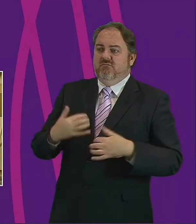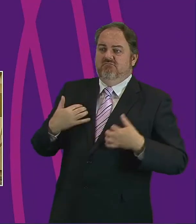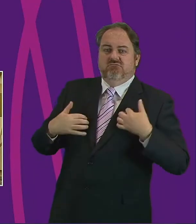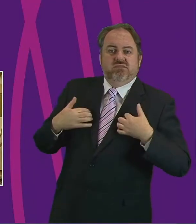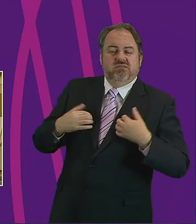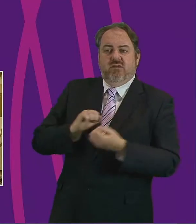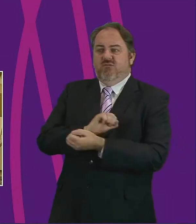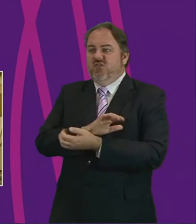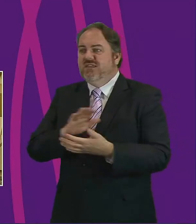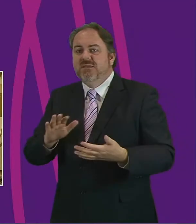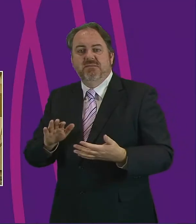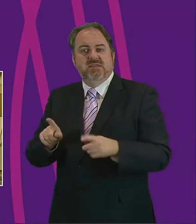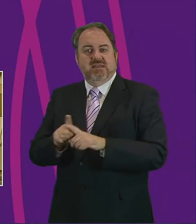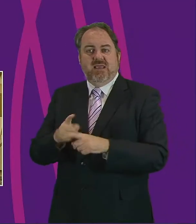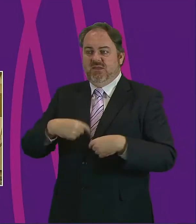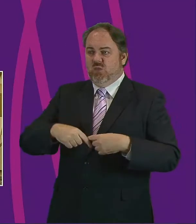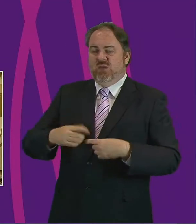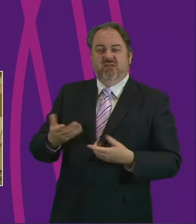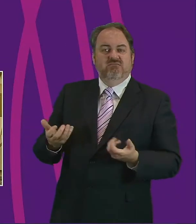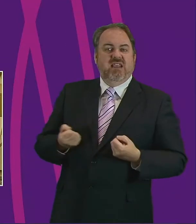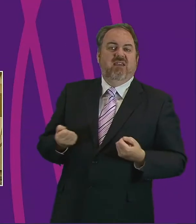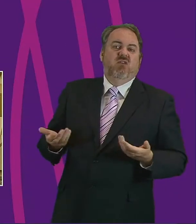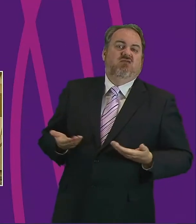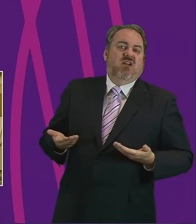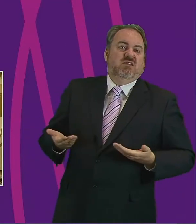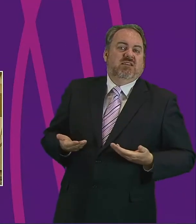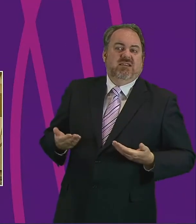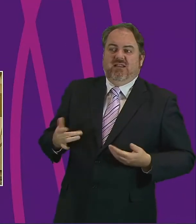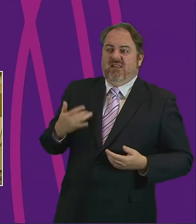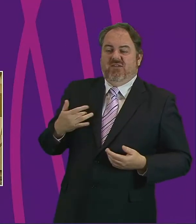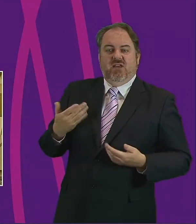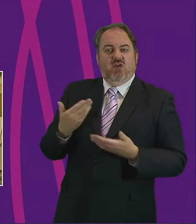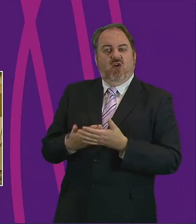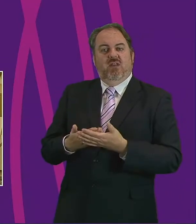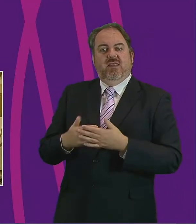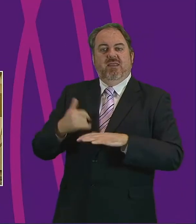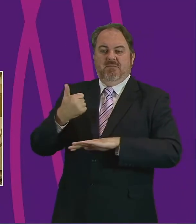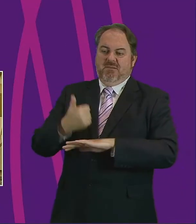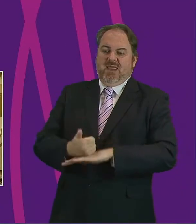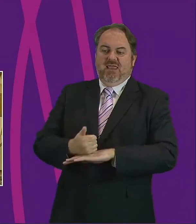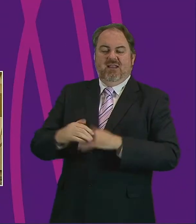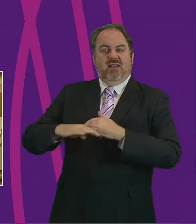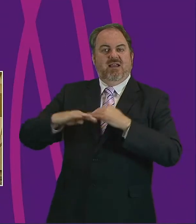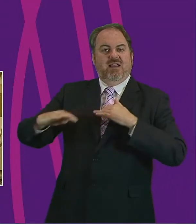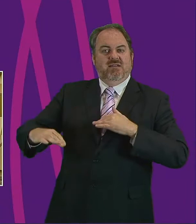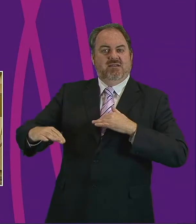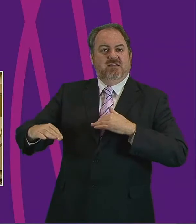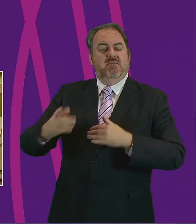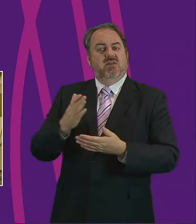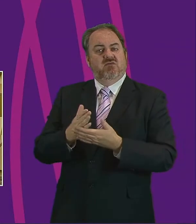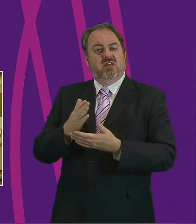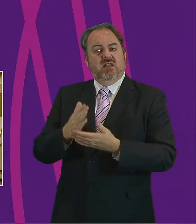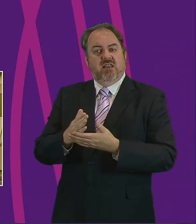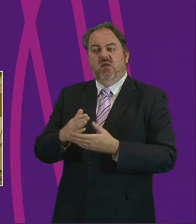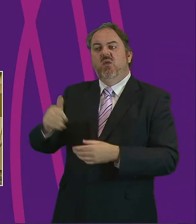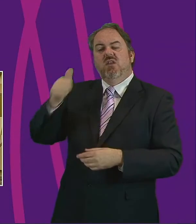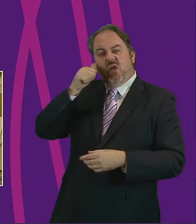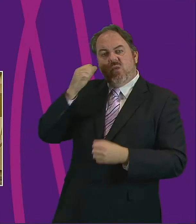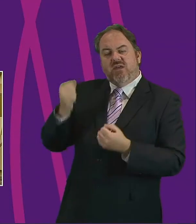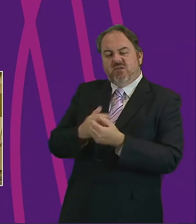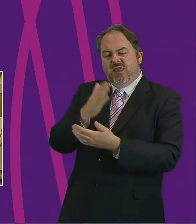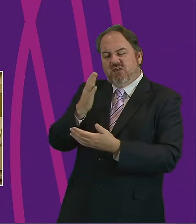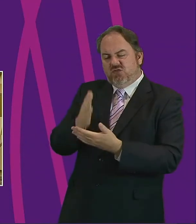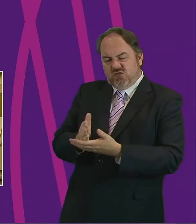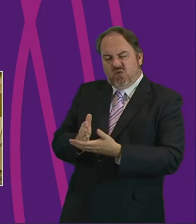of course, like all aspects of this, requires careful consideration to make sure that people can move safely and without risk to themselves and others.